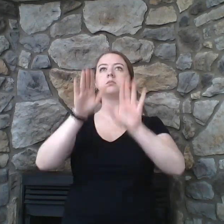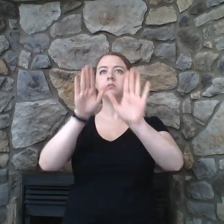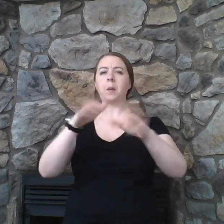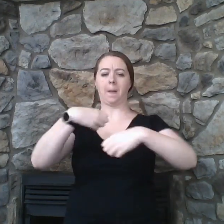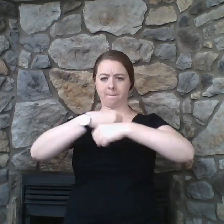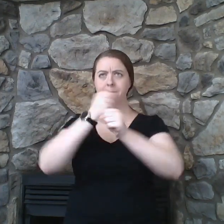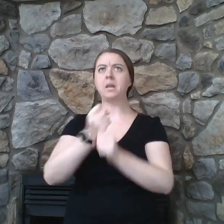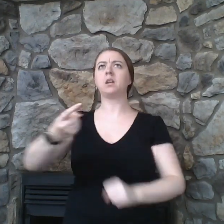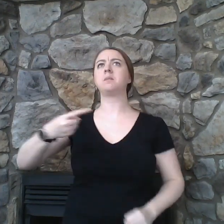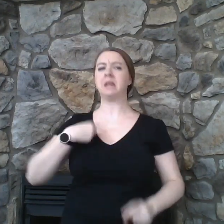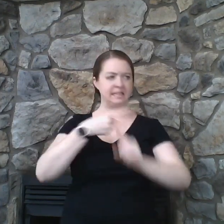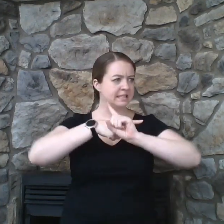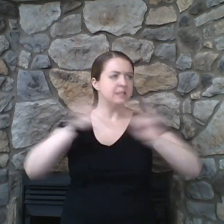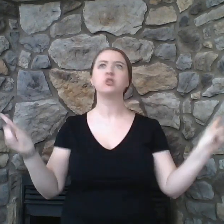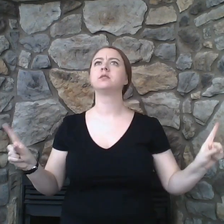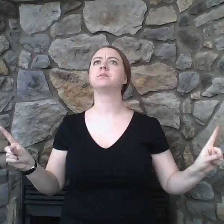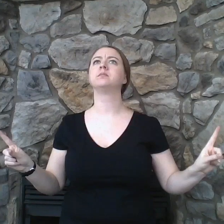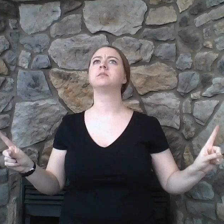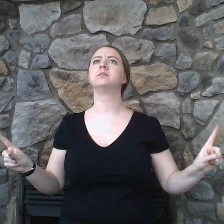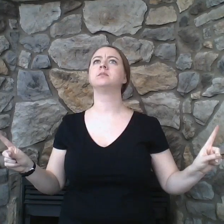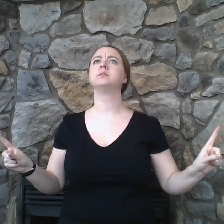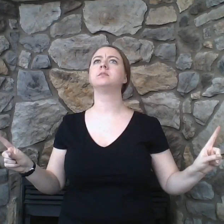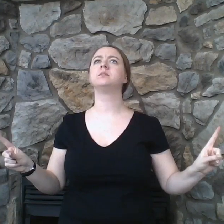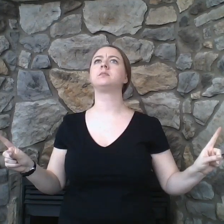"Make me different."